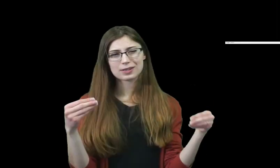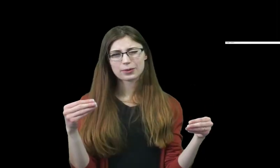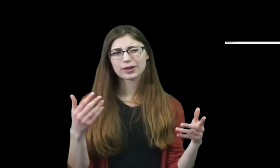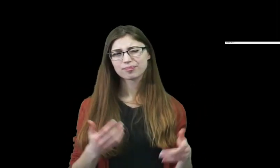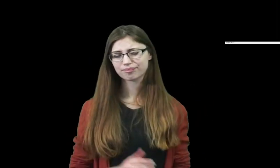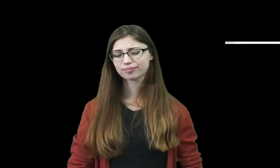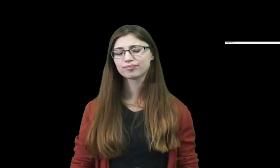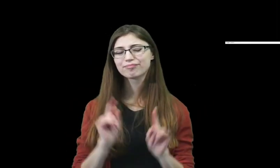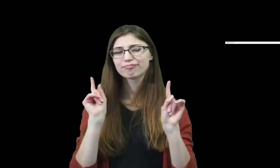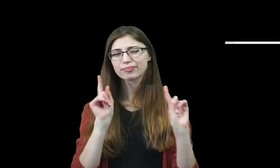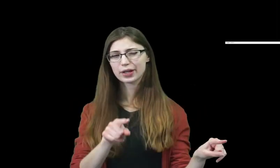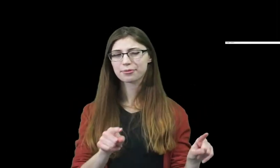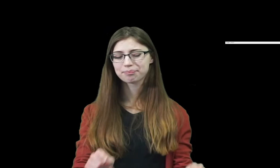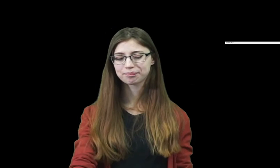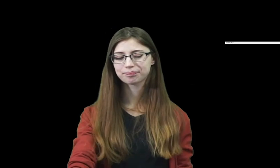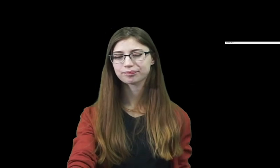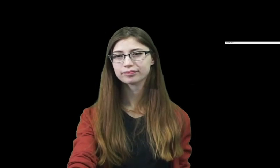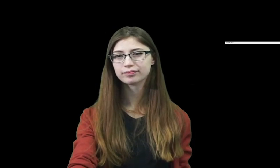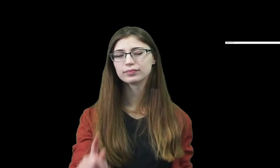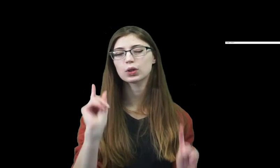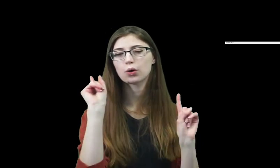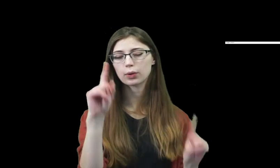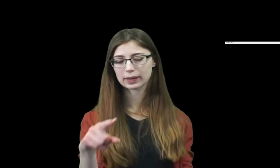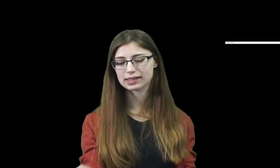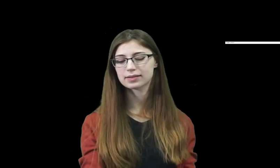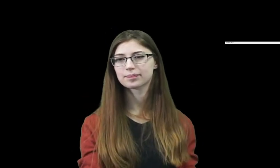store. Go. Or went.